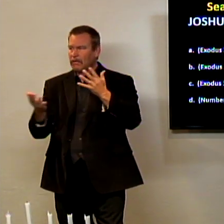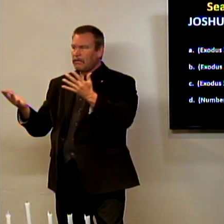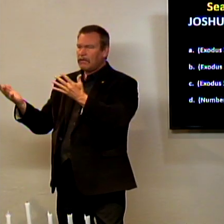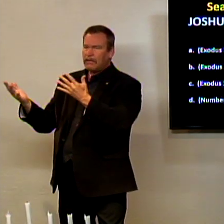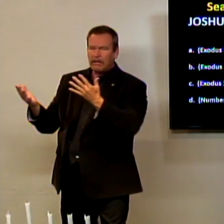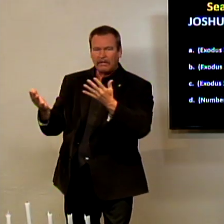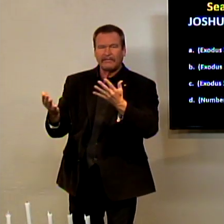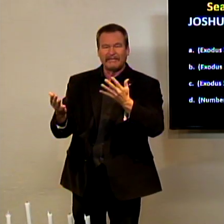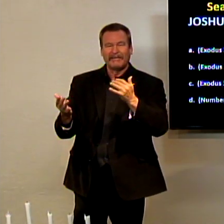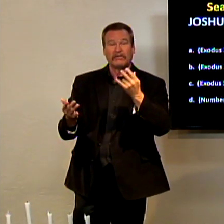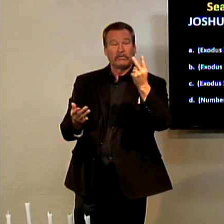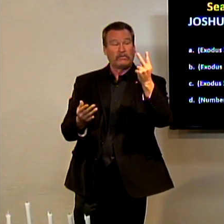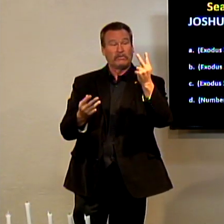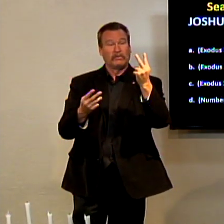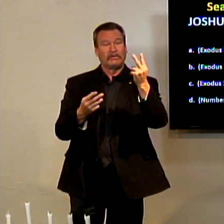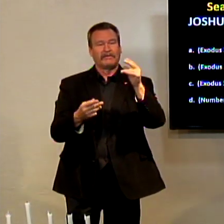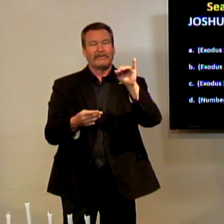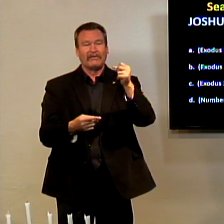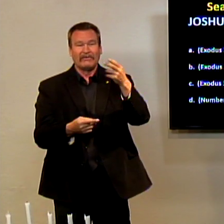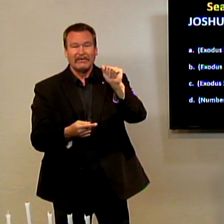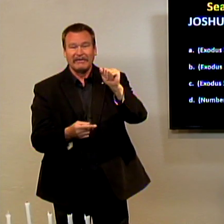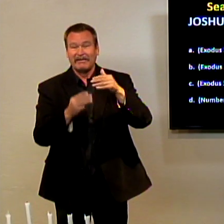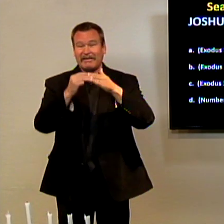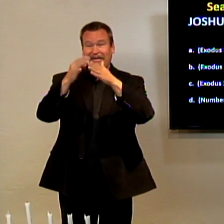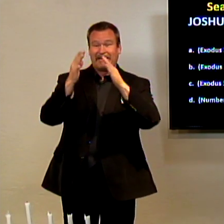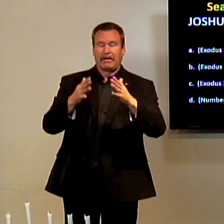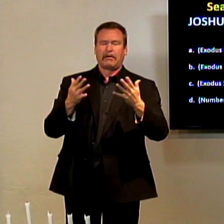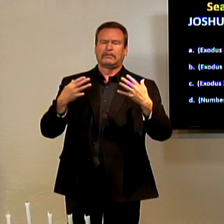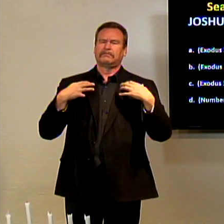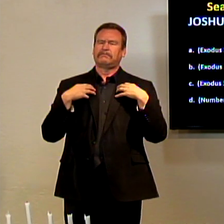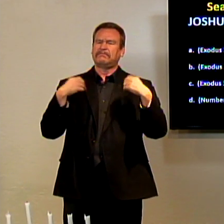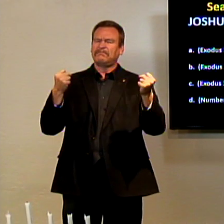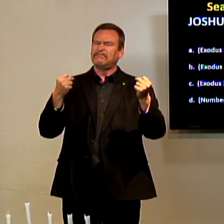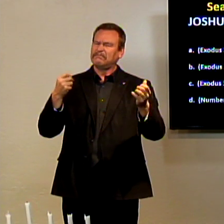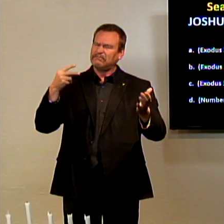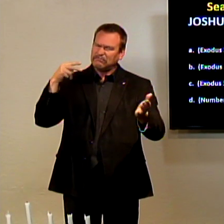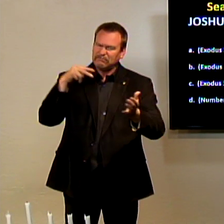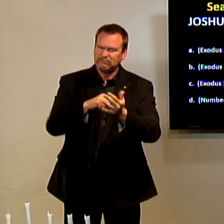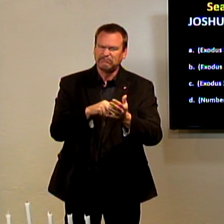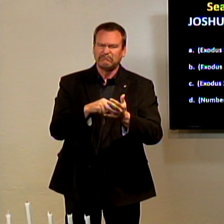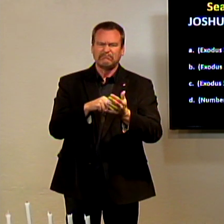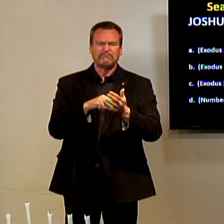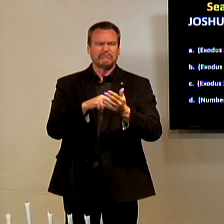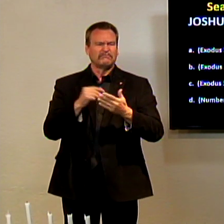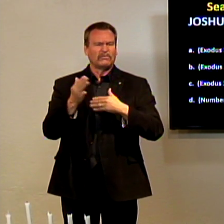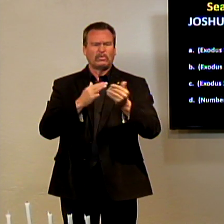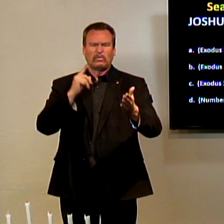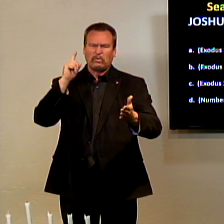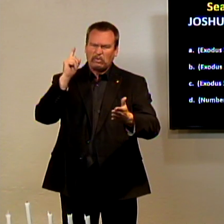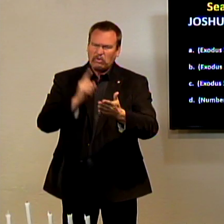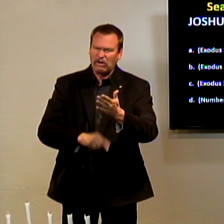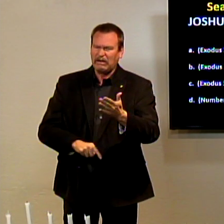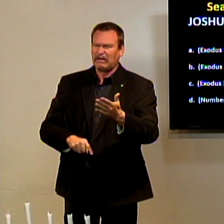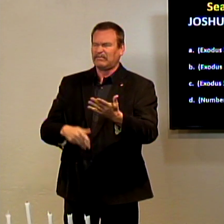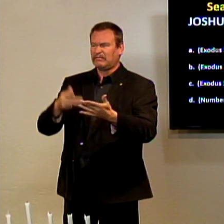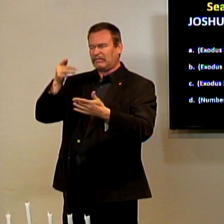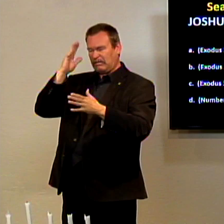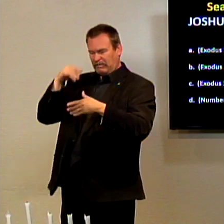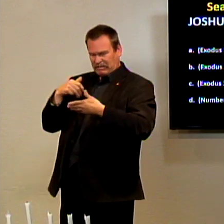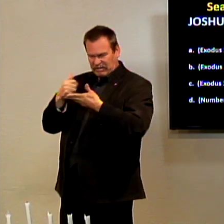all the Israelite people, they rebelled against God. And the 10 spies influenced the people. But Joshua and Caleb, they were like, no,